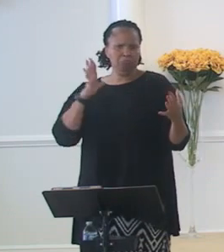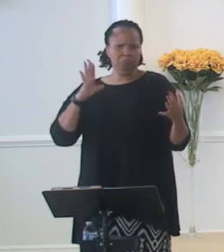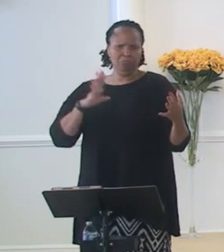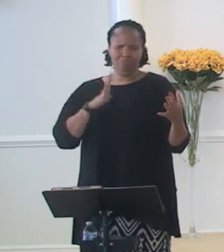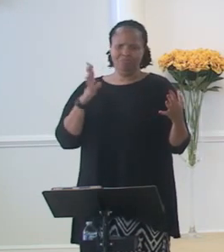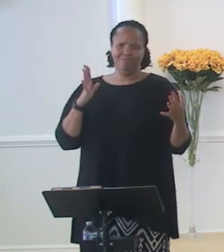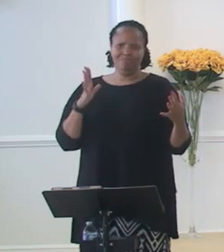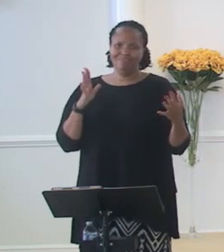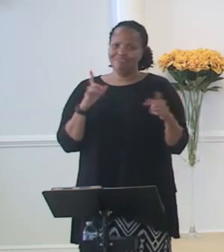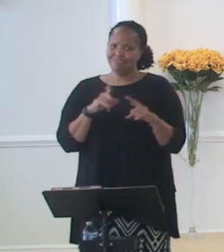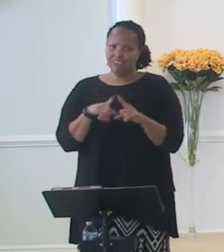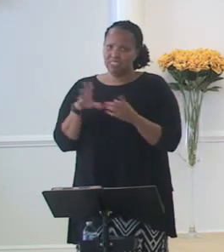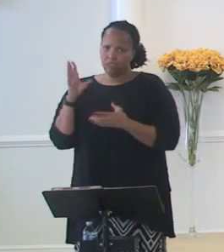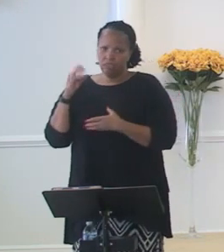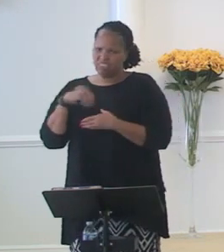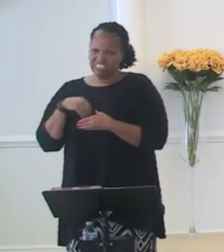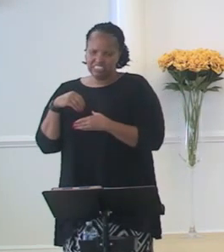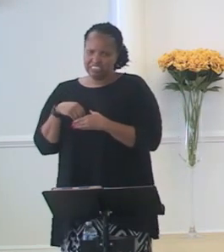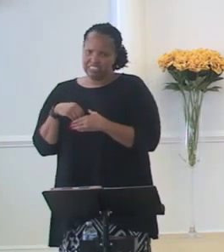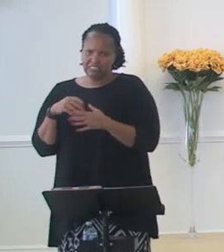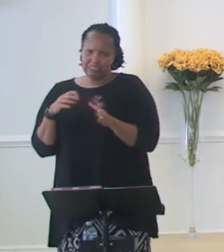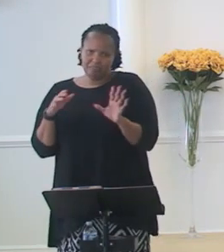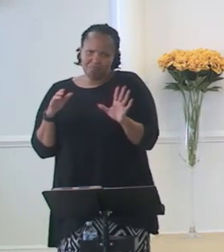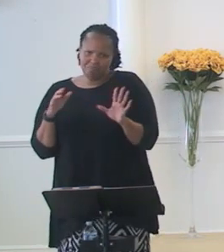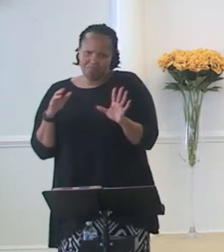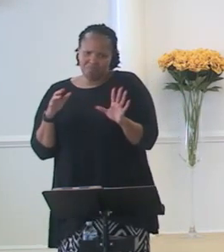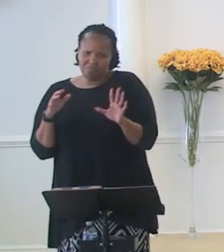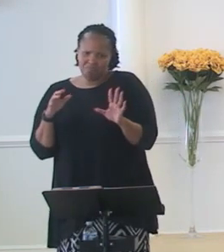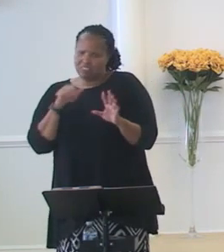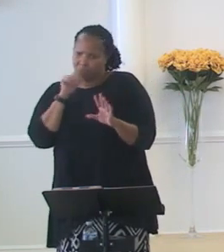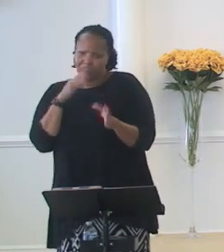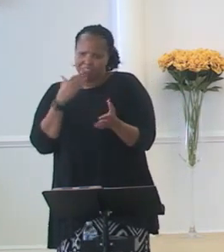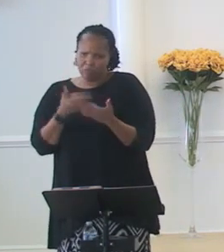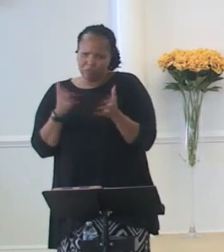while the interior was deceptive.